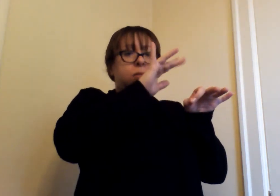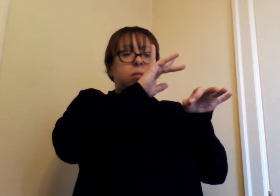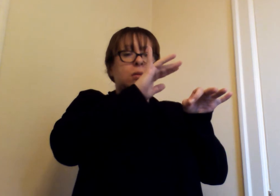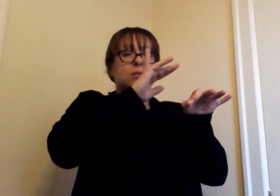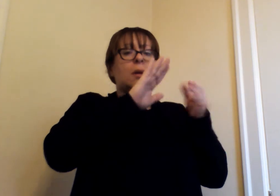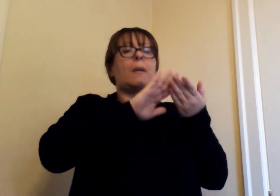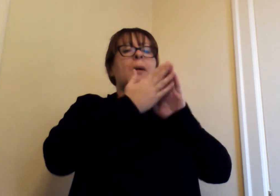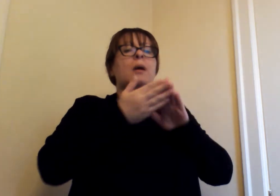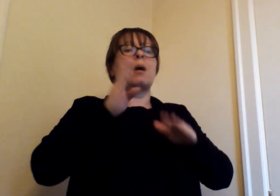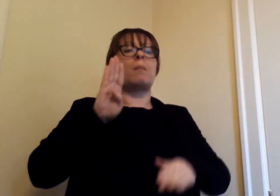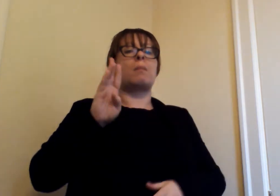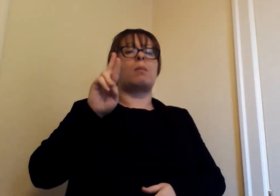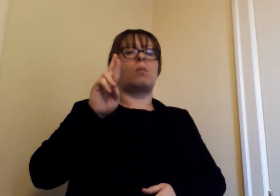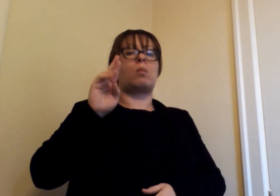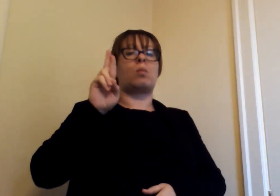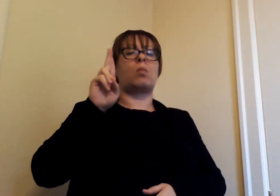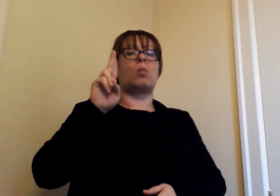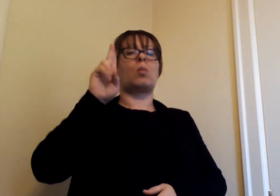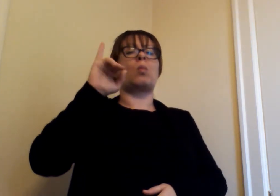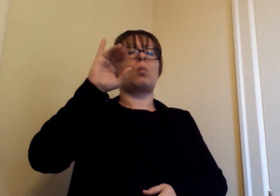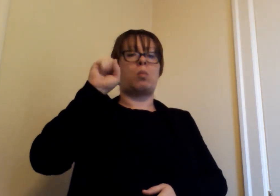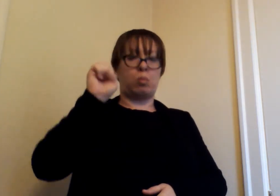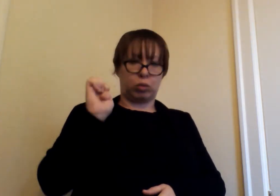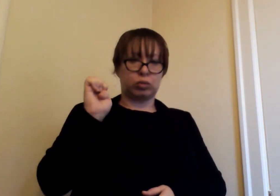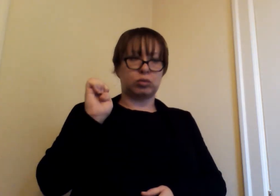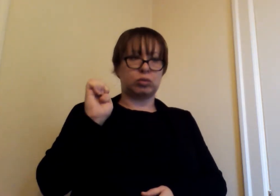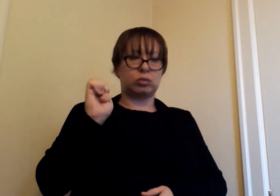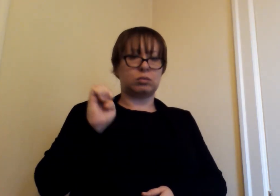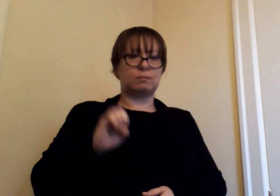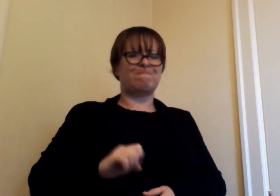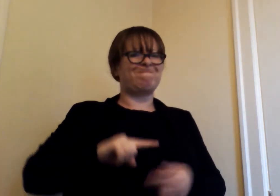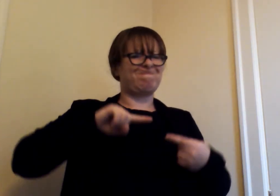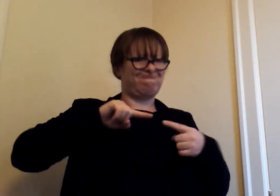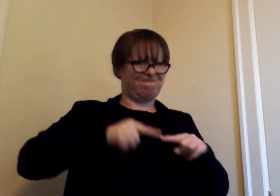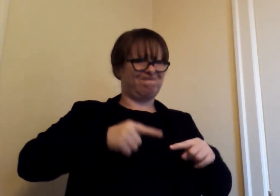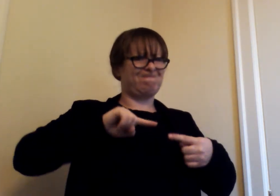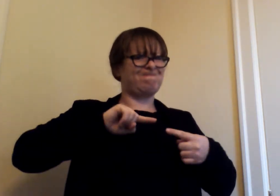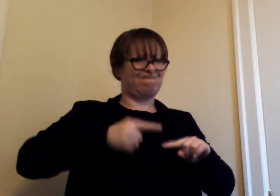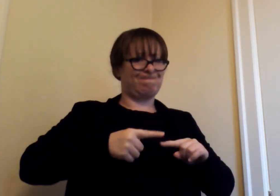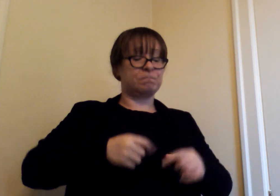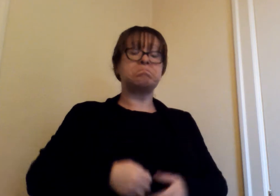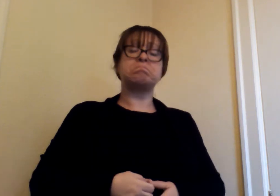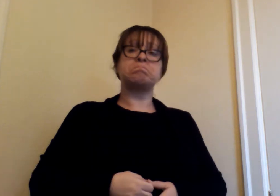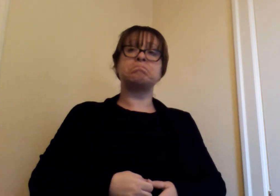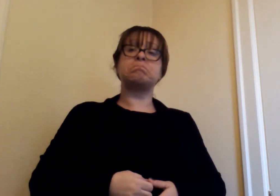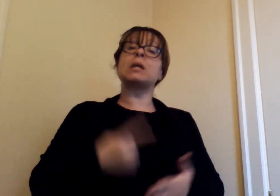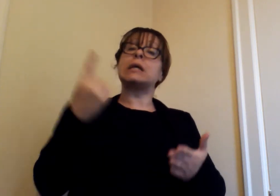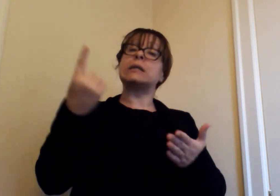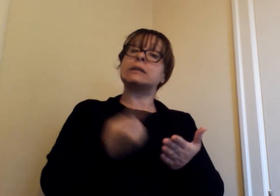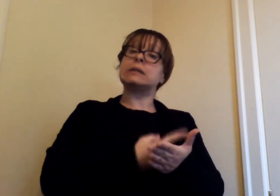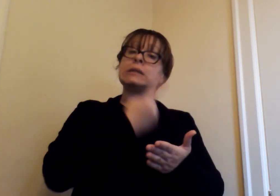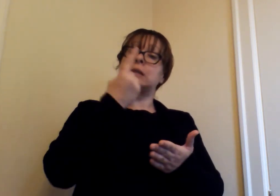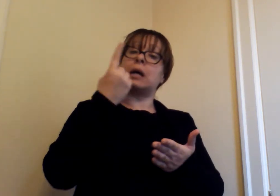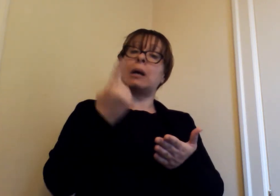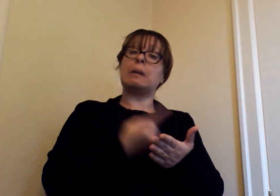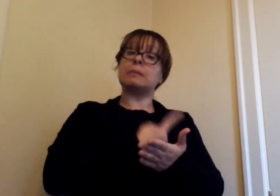There are many times, of course, when a single blood draw involves more than the collection of a single sample. You may be required to collect as many